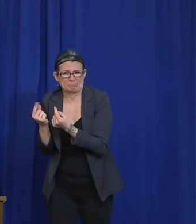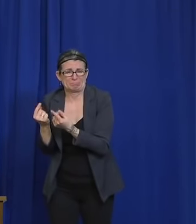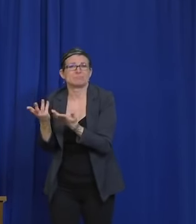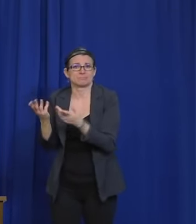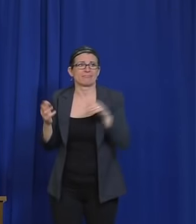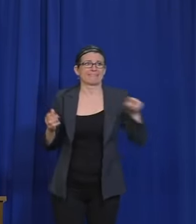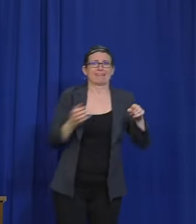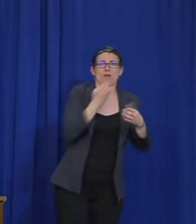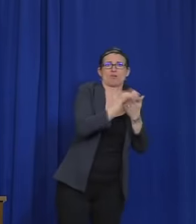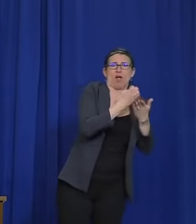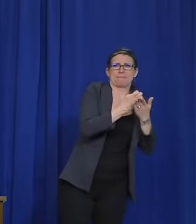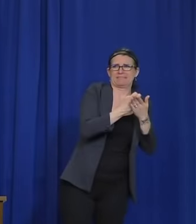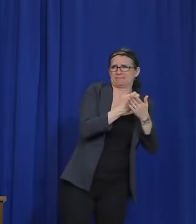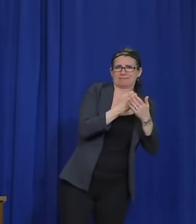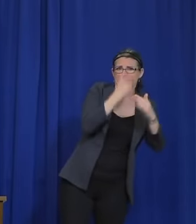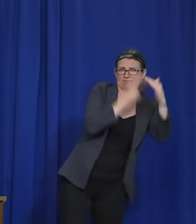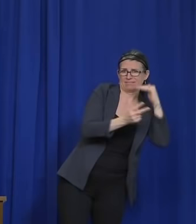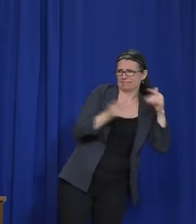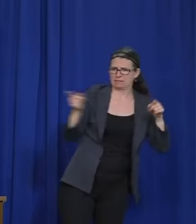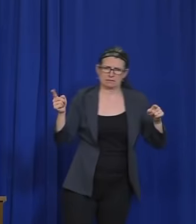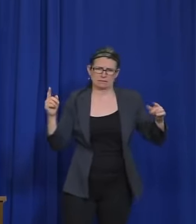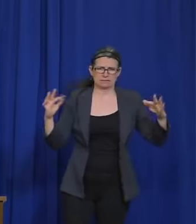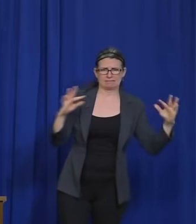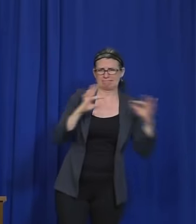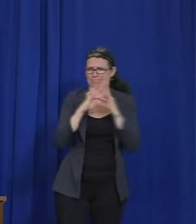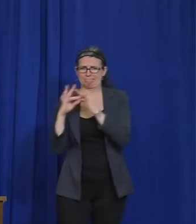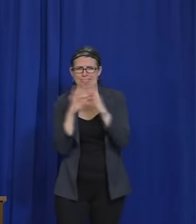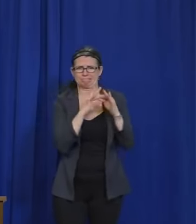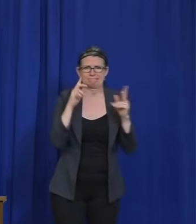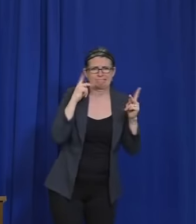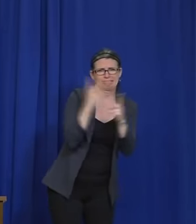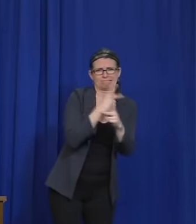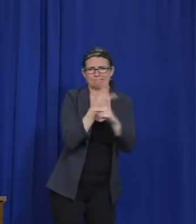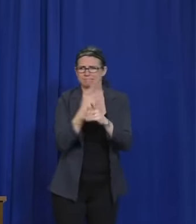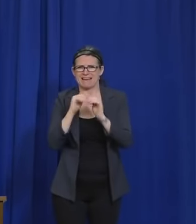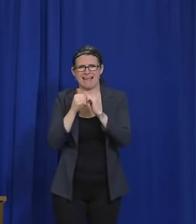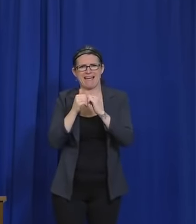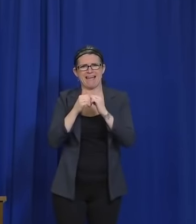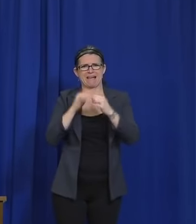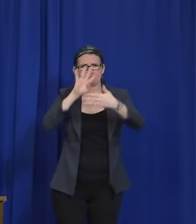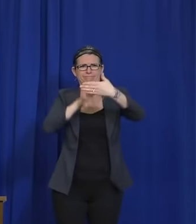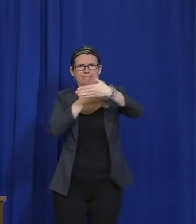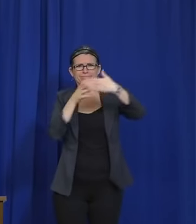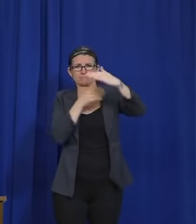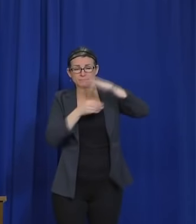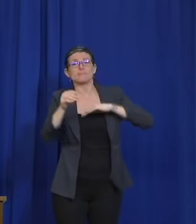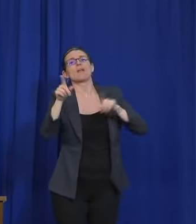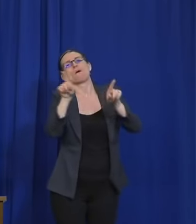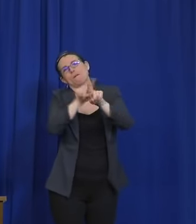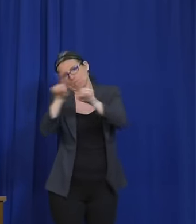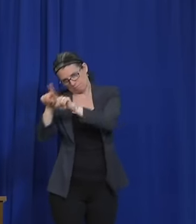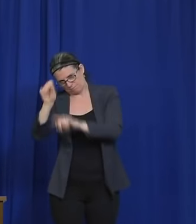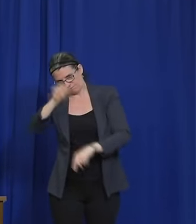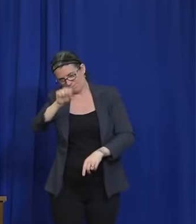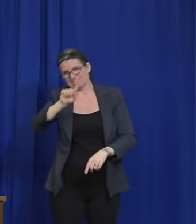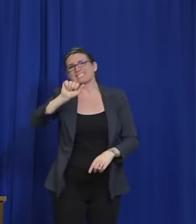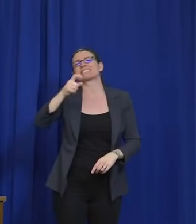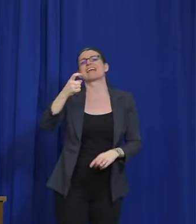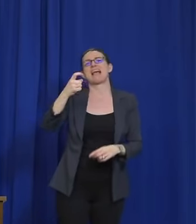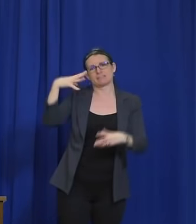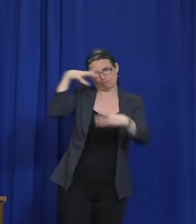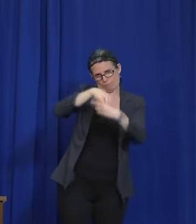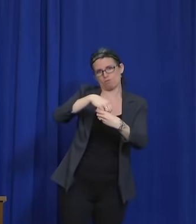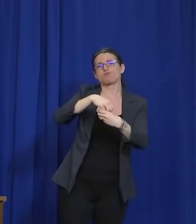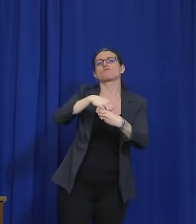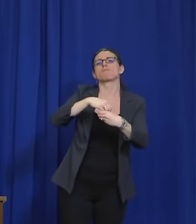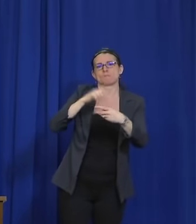looks at those revenue data, and we know it's not going to be real happy news, obviously, but to jump the gun and say that we're going to look